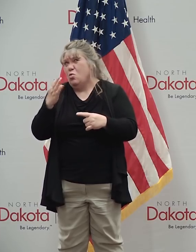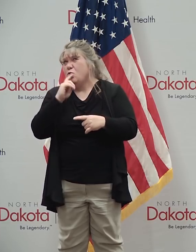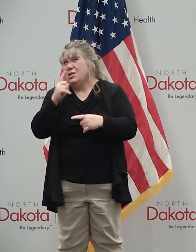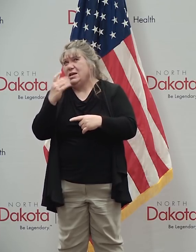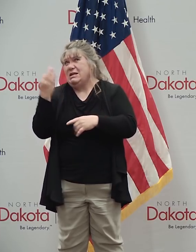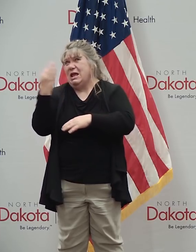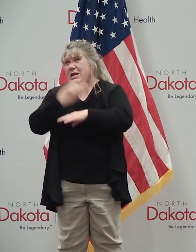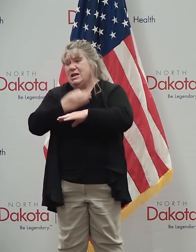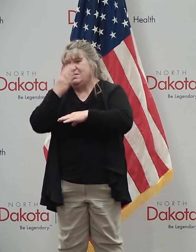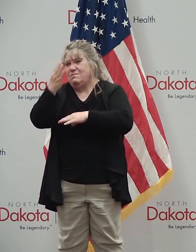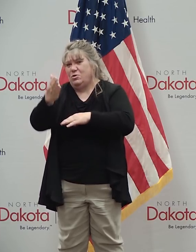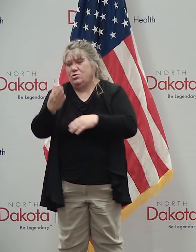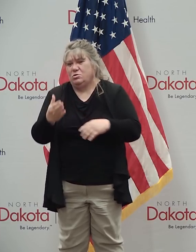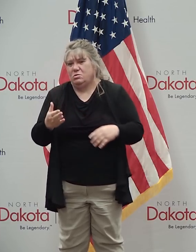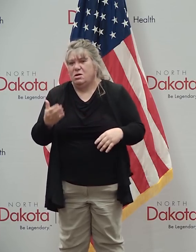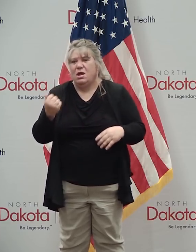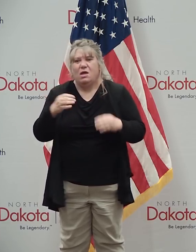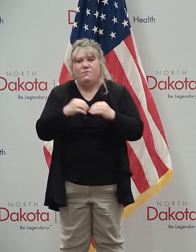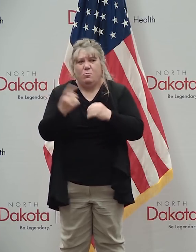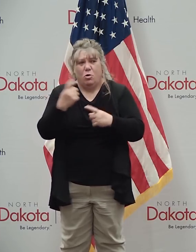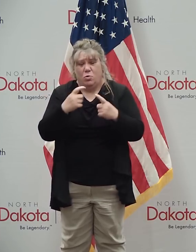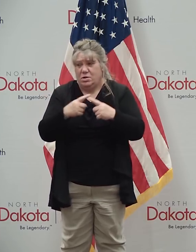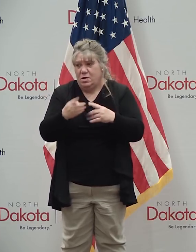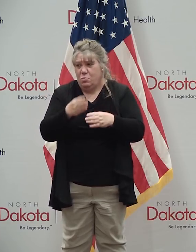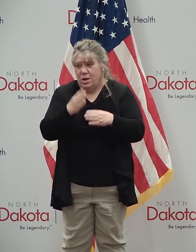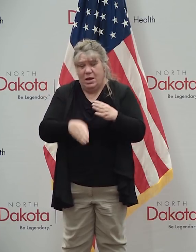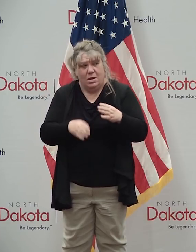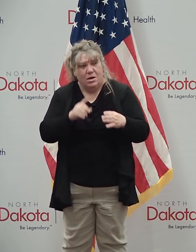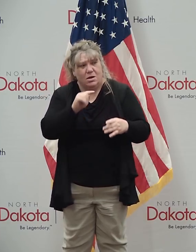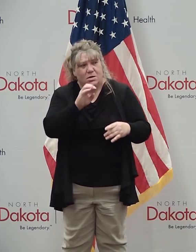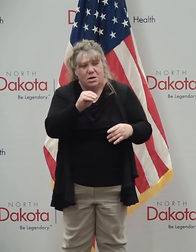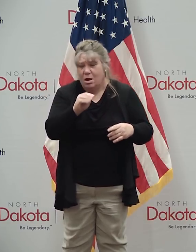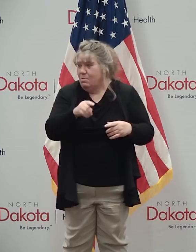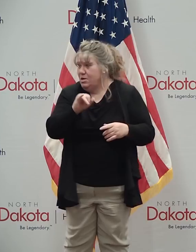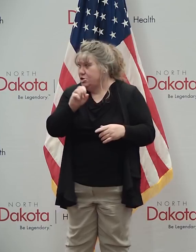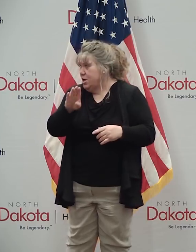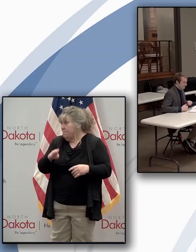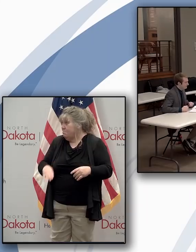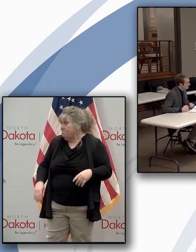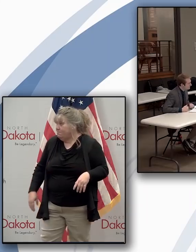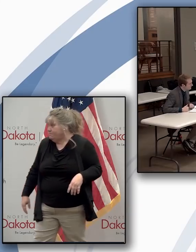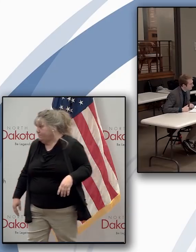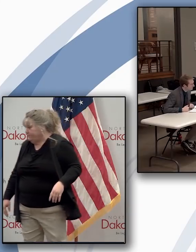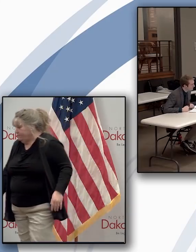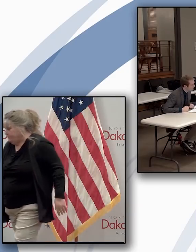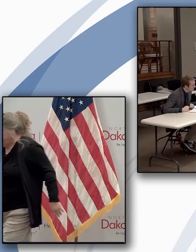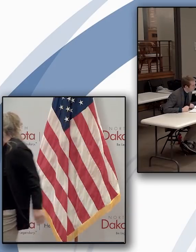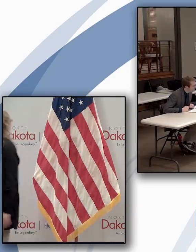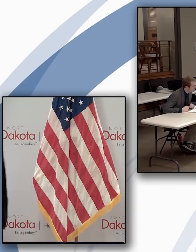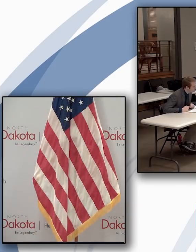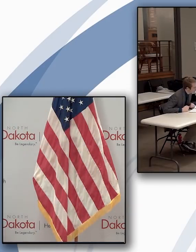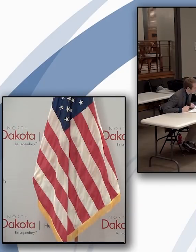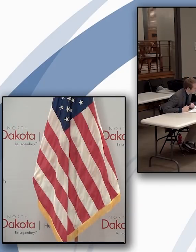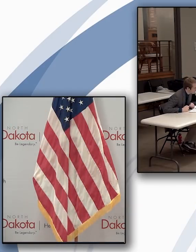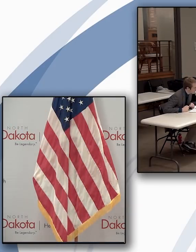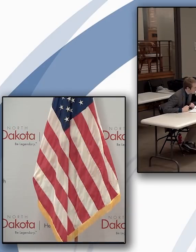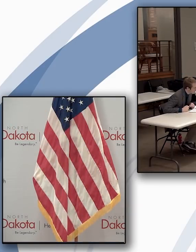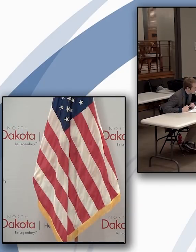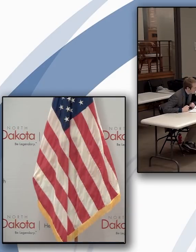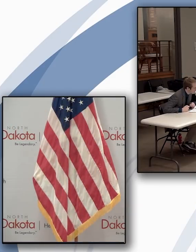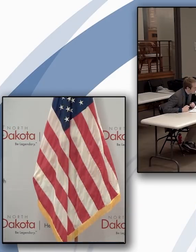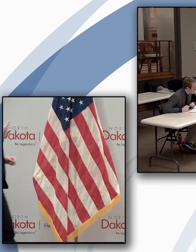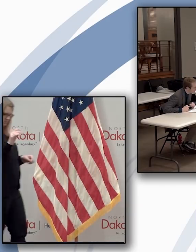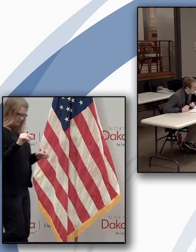Friday. A couple more, and then we're going to wrap up. So I'm going to go Tom and then Jacob. Governor, you have a lot of support out in Williston in that area,